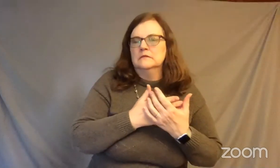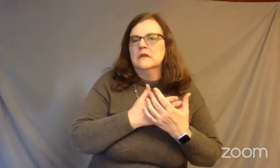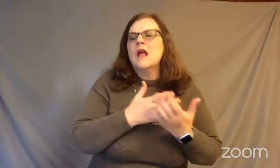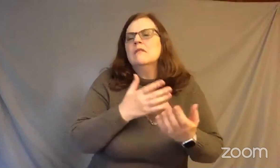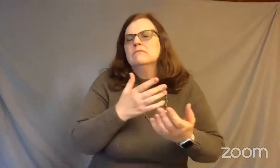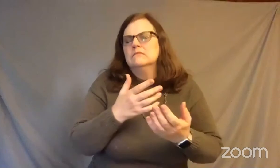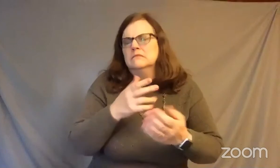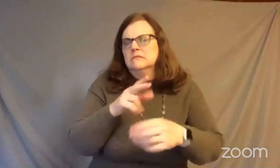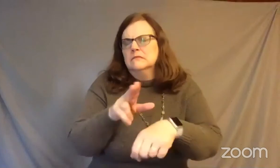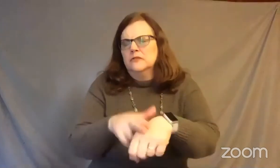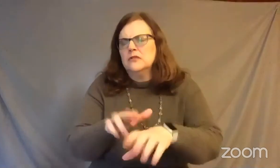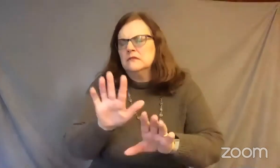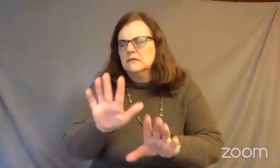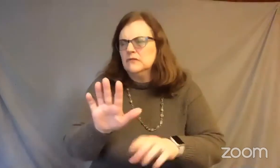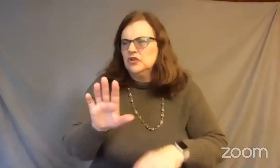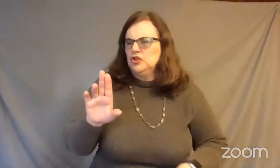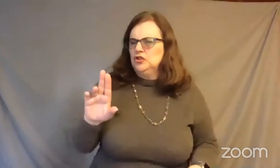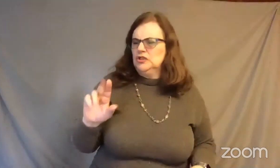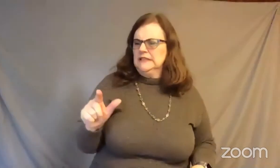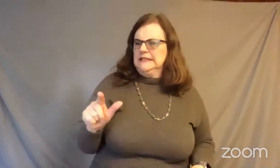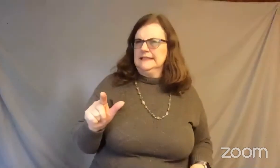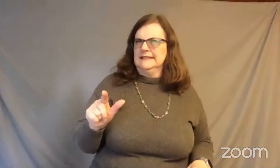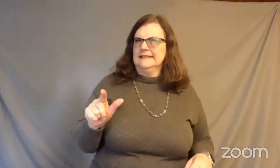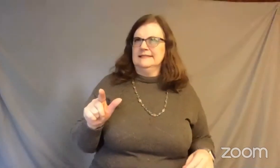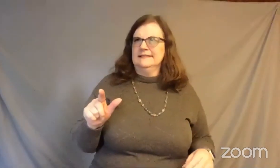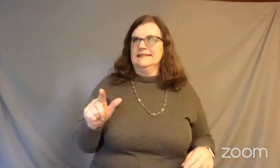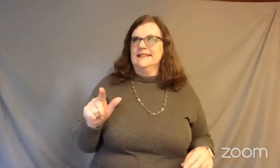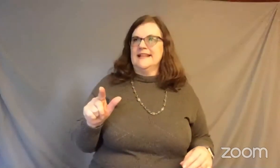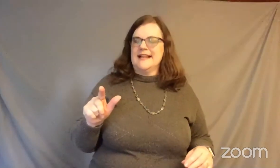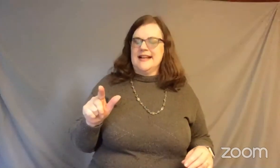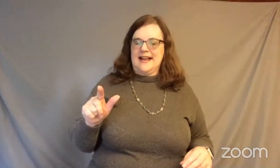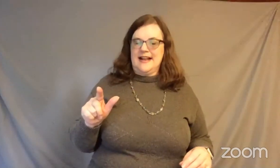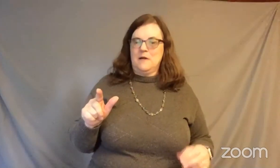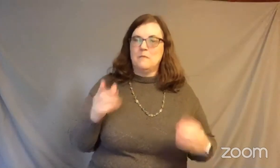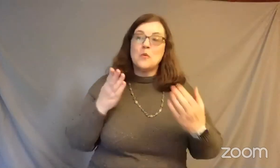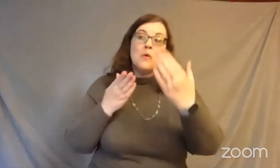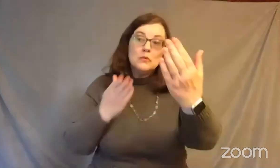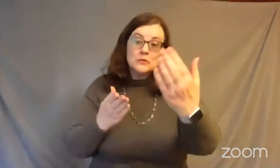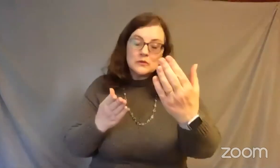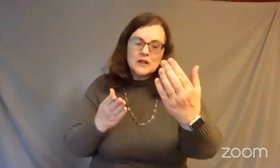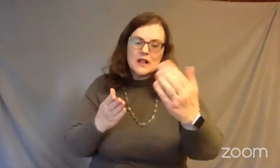And in that sense, that universal grammar might not actually apply to all languages in all ways.